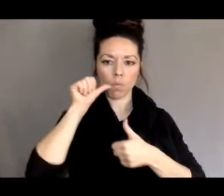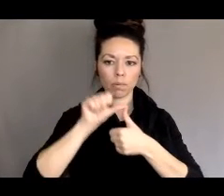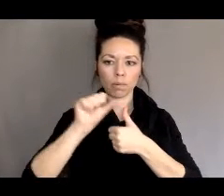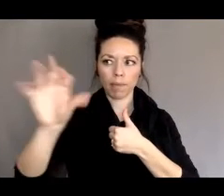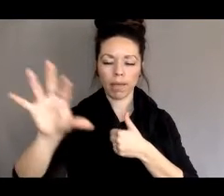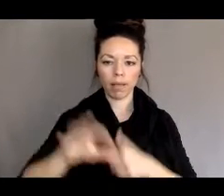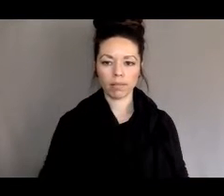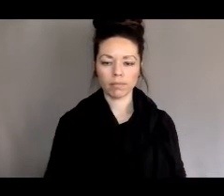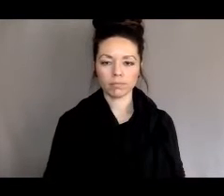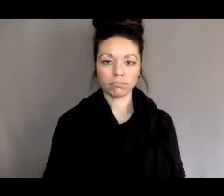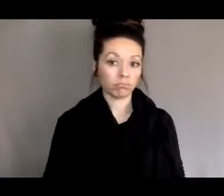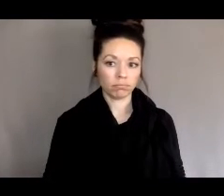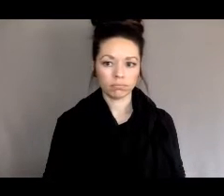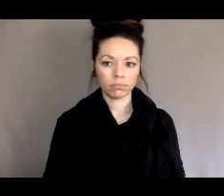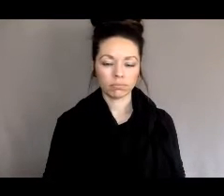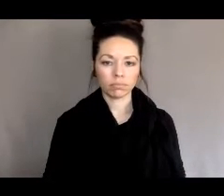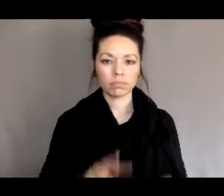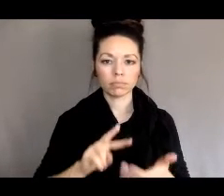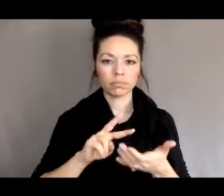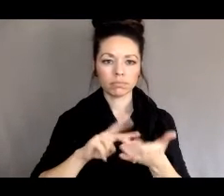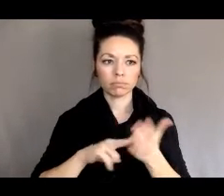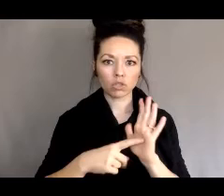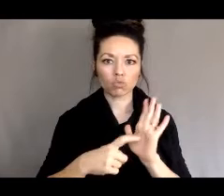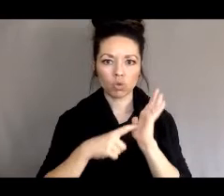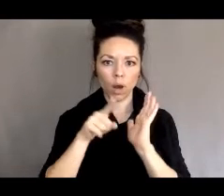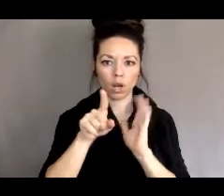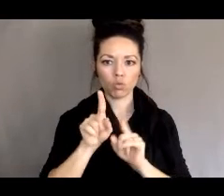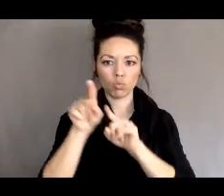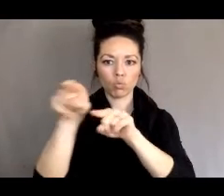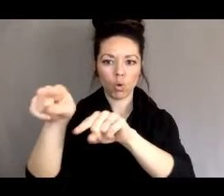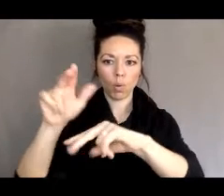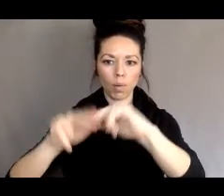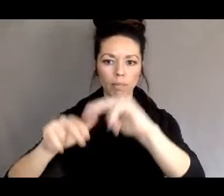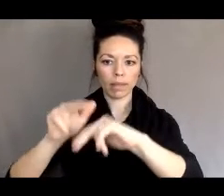all voters to vote at their polling place or voting center.